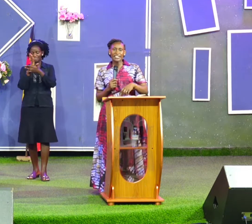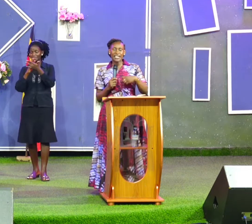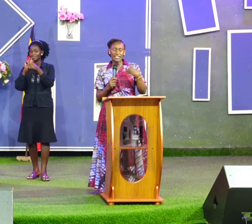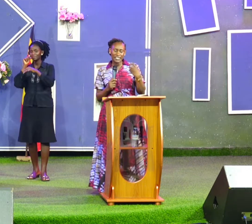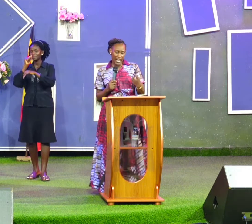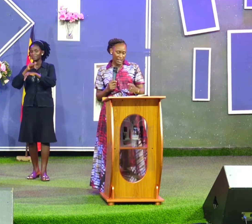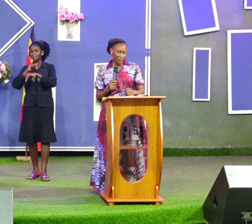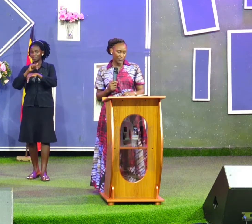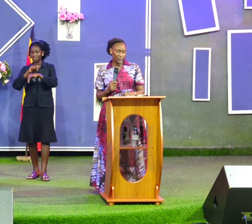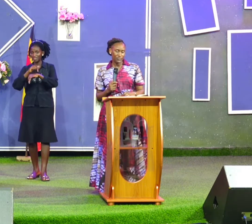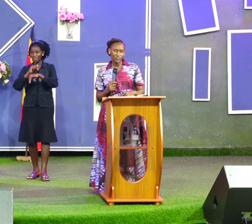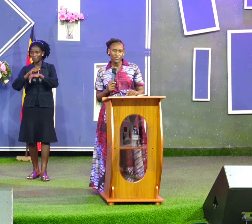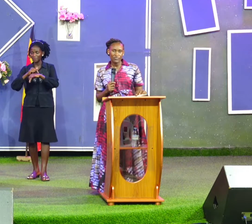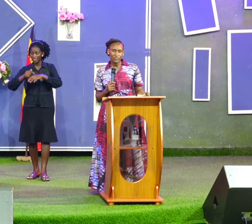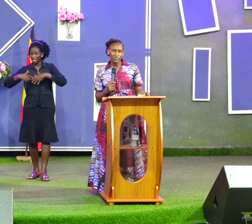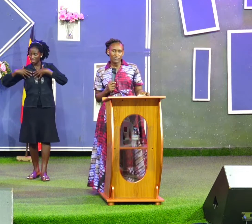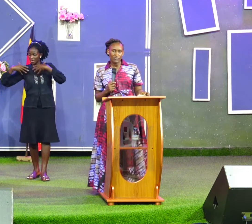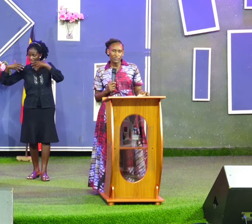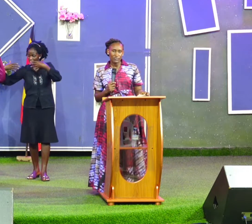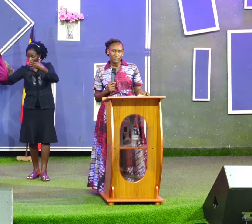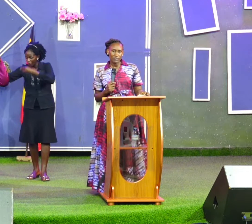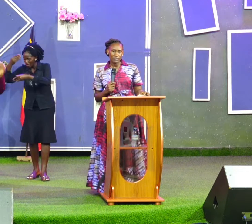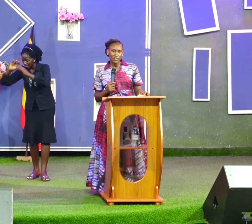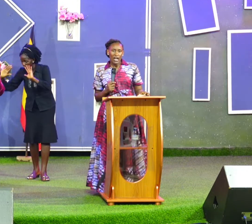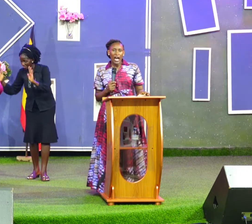then I take time. I go